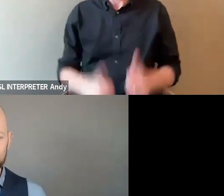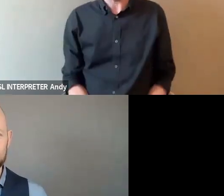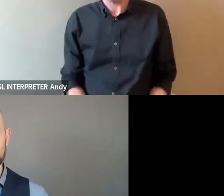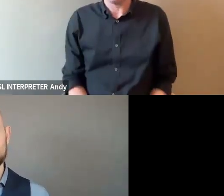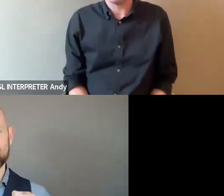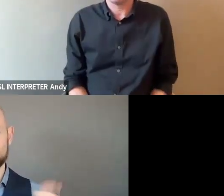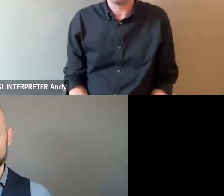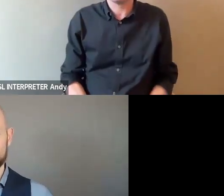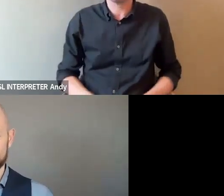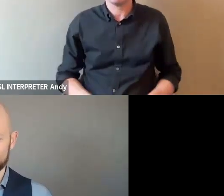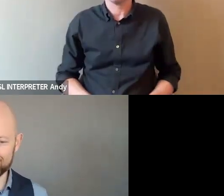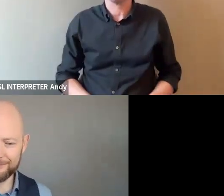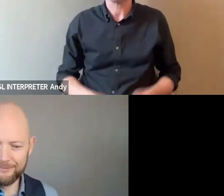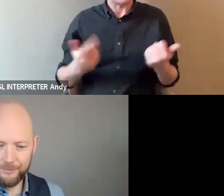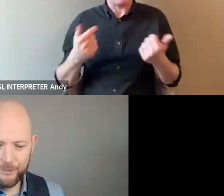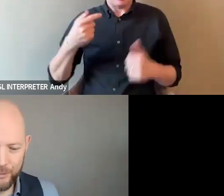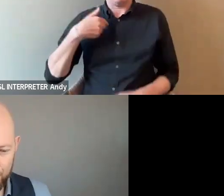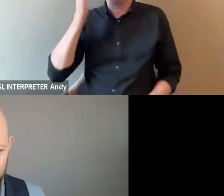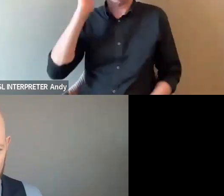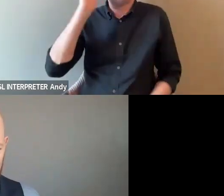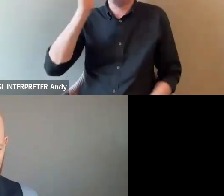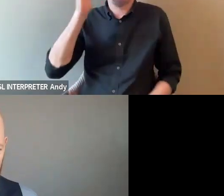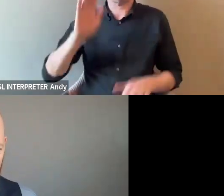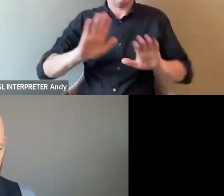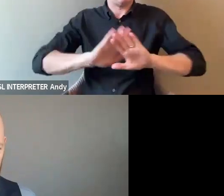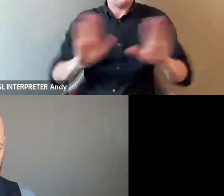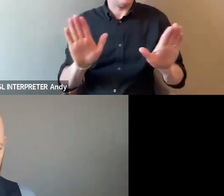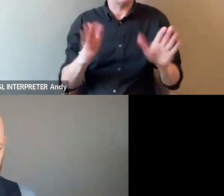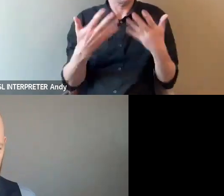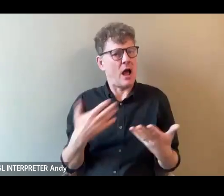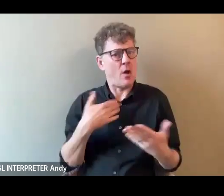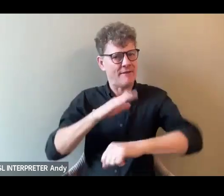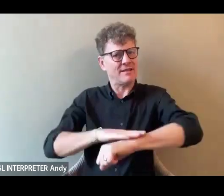We do have time for questions. Are there questions on Slido?